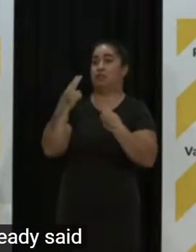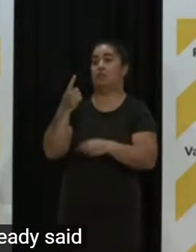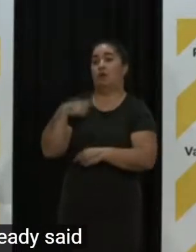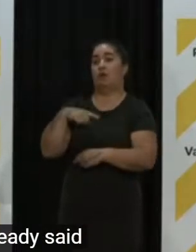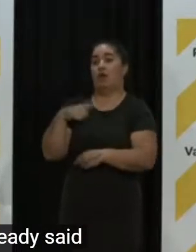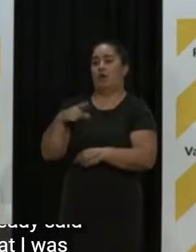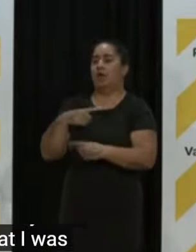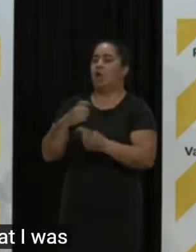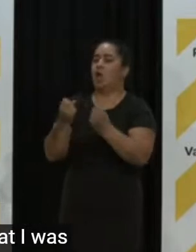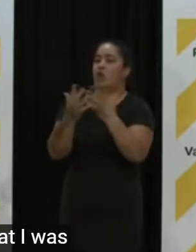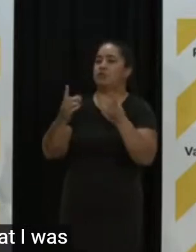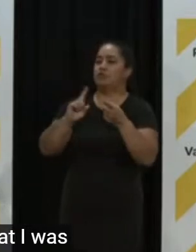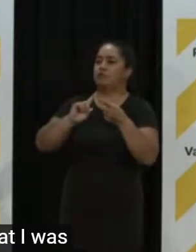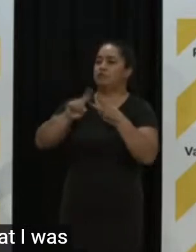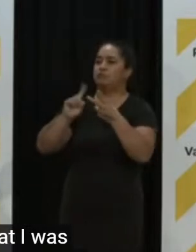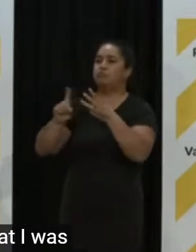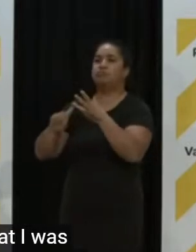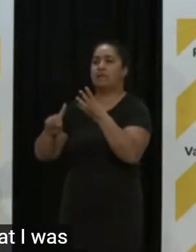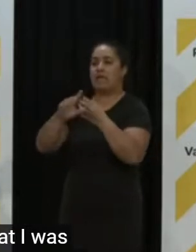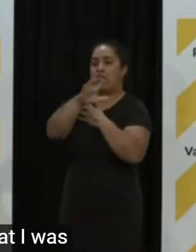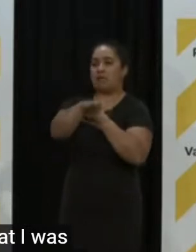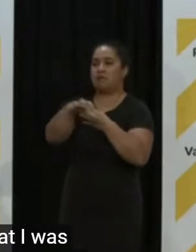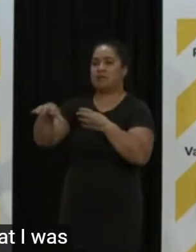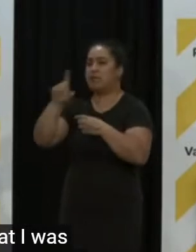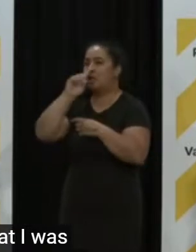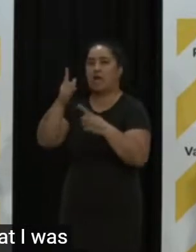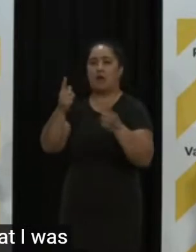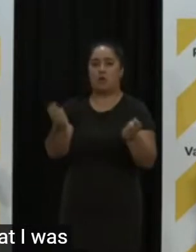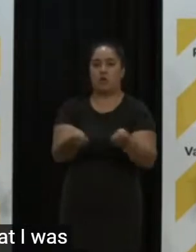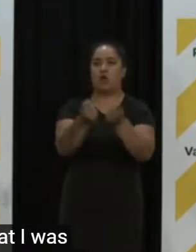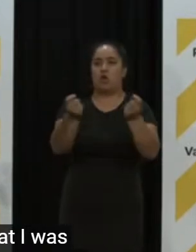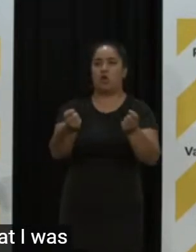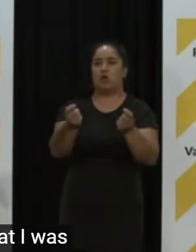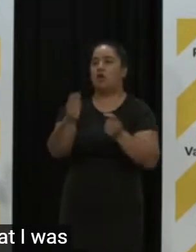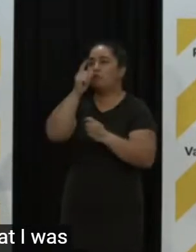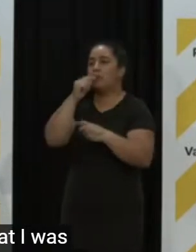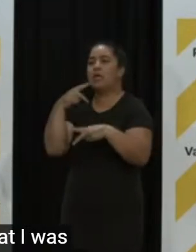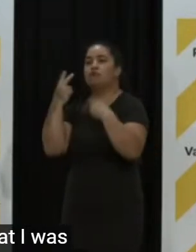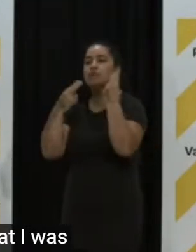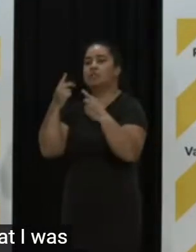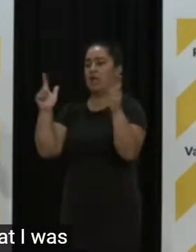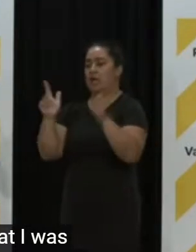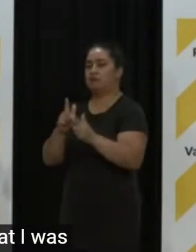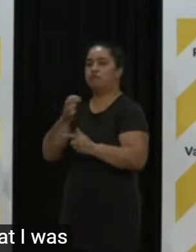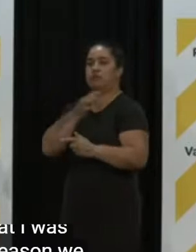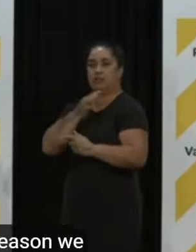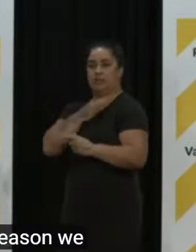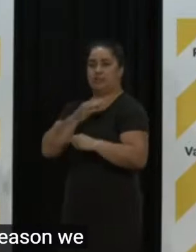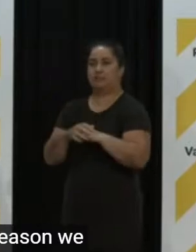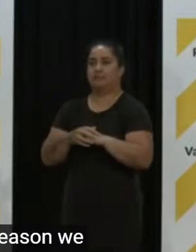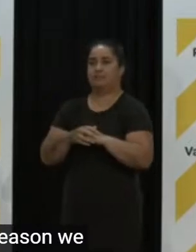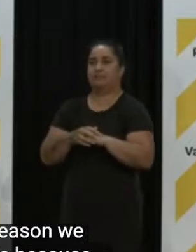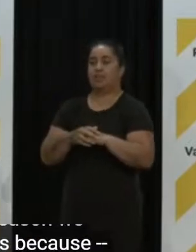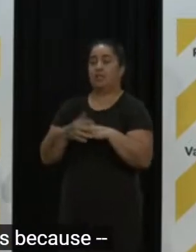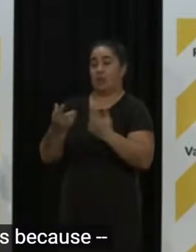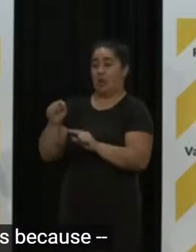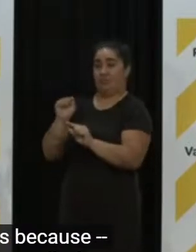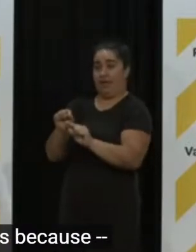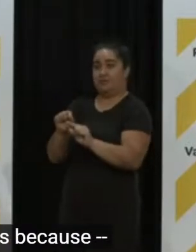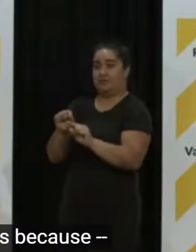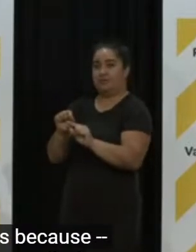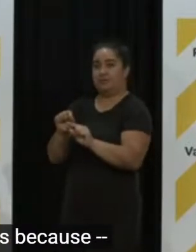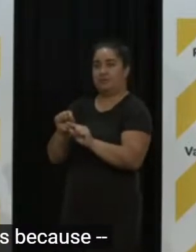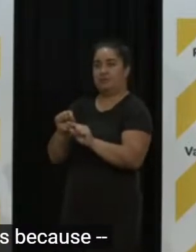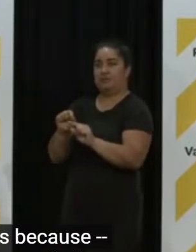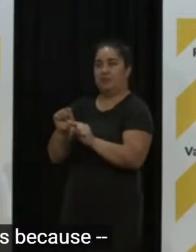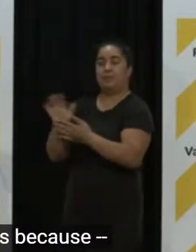of the current sectors unable to operate, this is probably the lowest risk one. Because of course then defining that